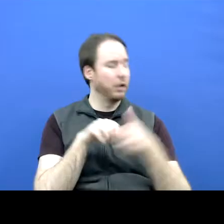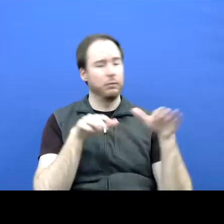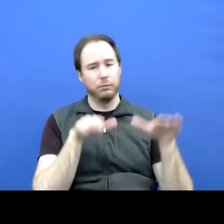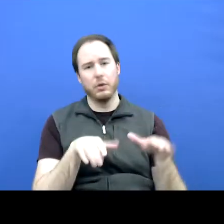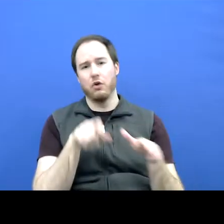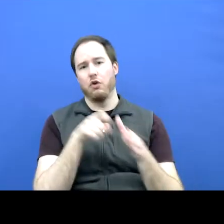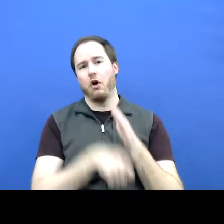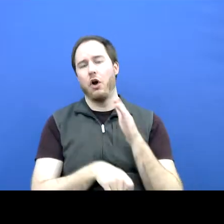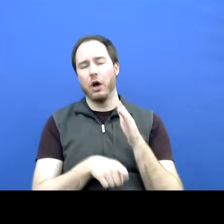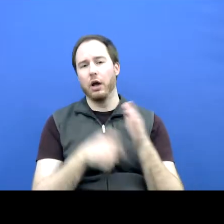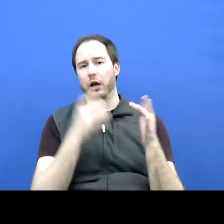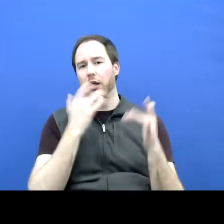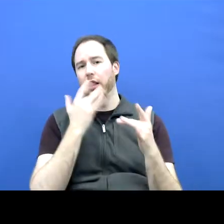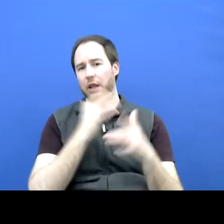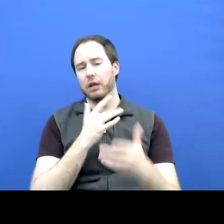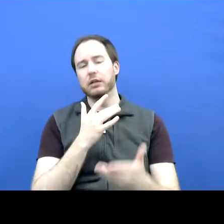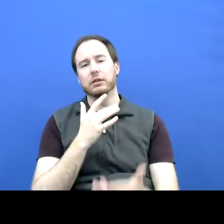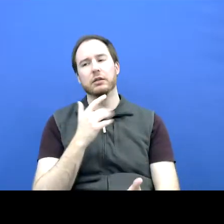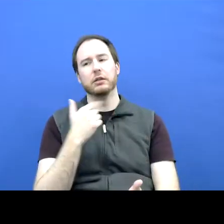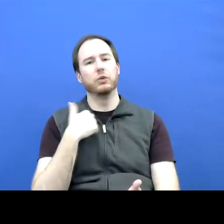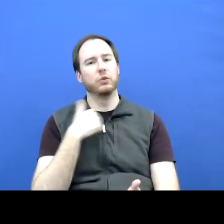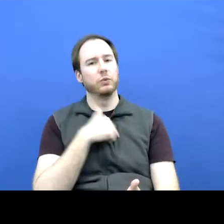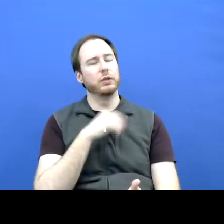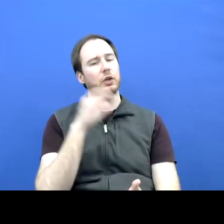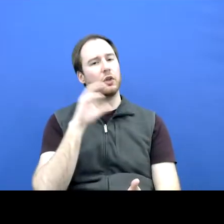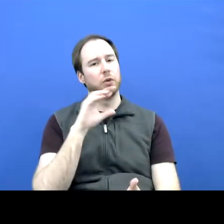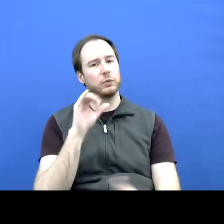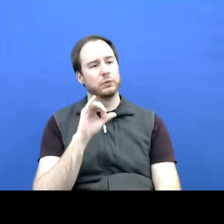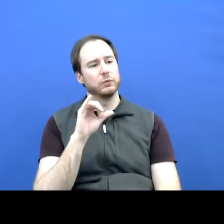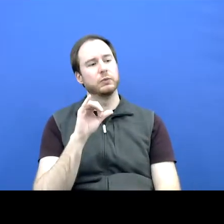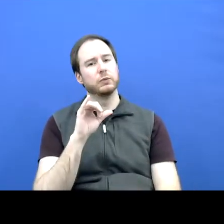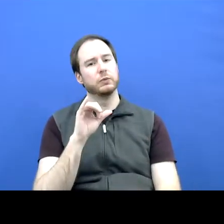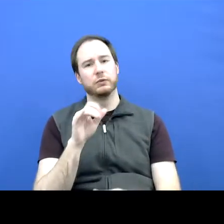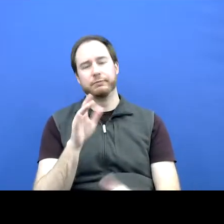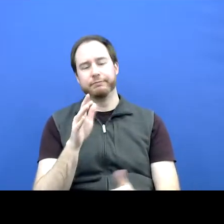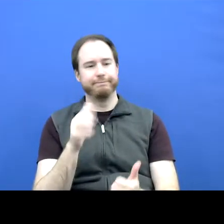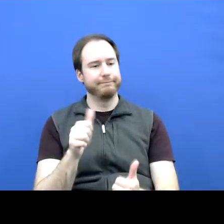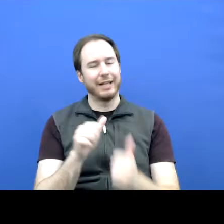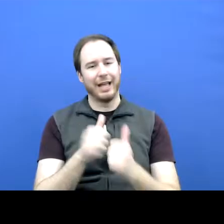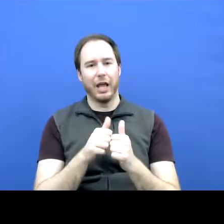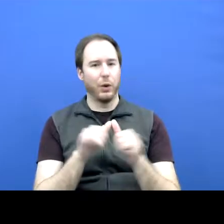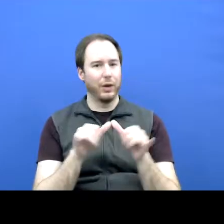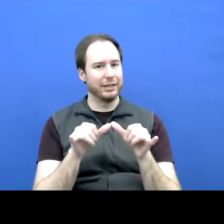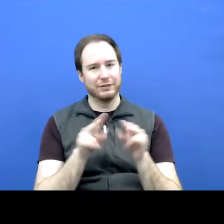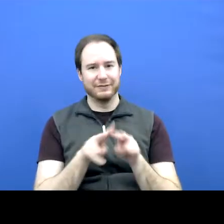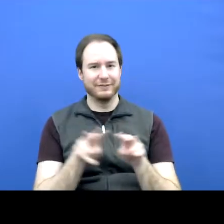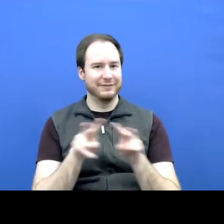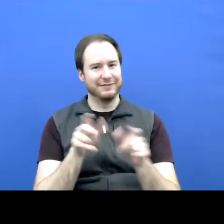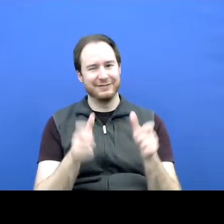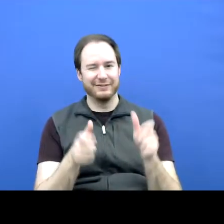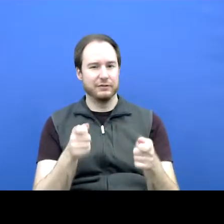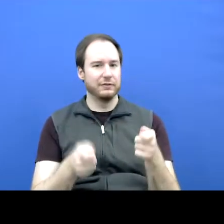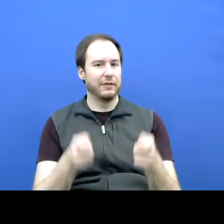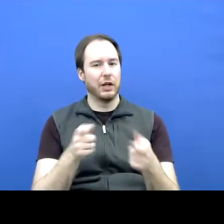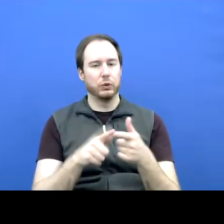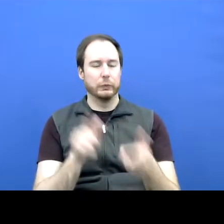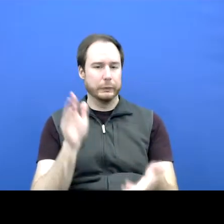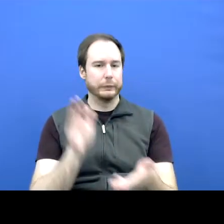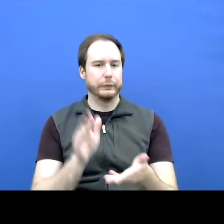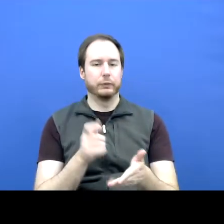So, Right. As well as we looked at value engineering ways to reduce the cost.